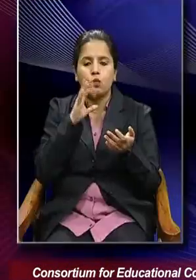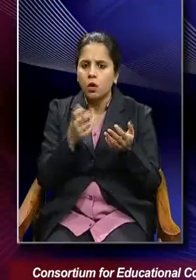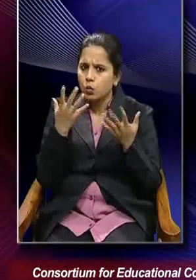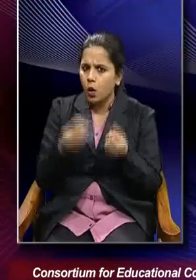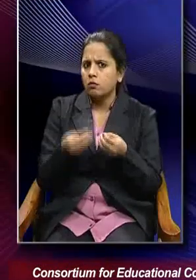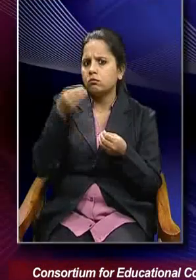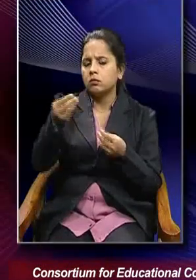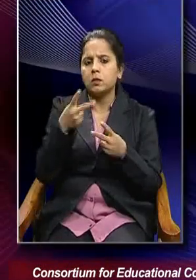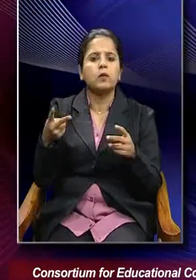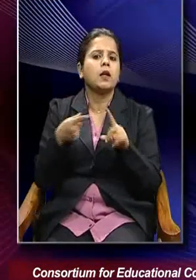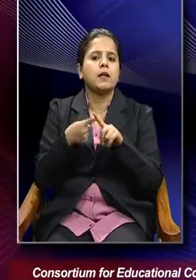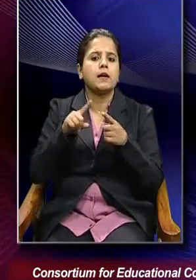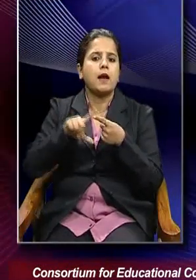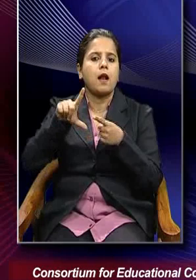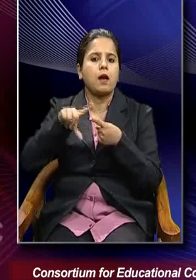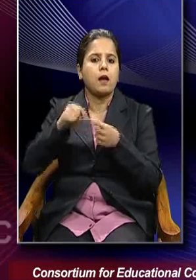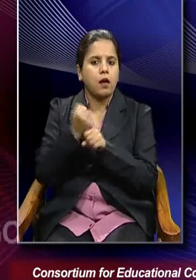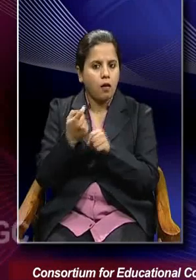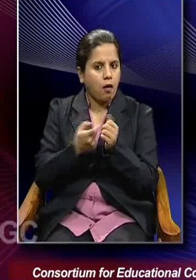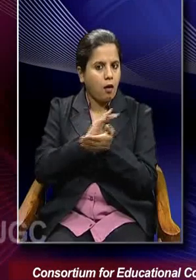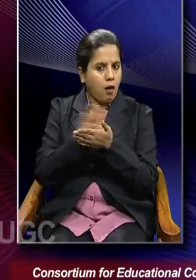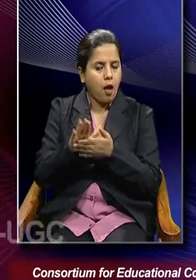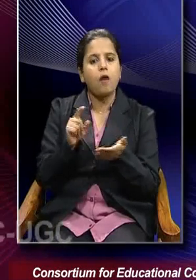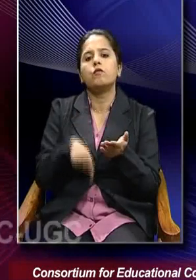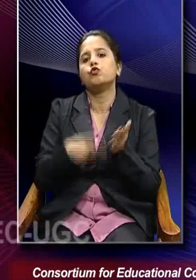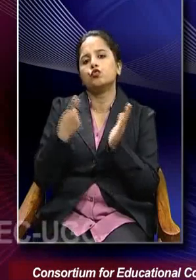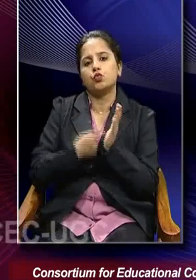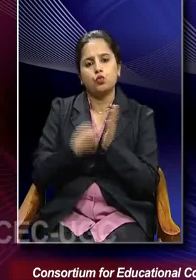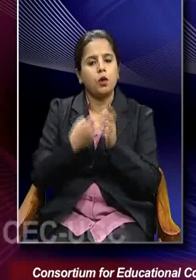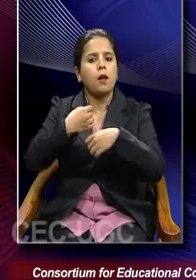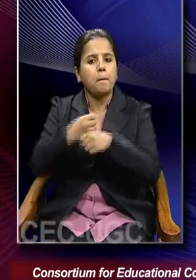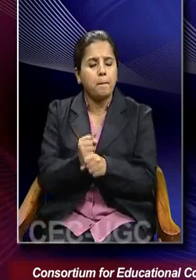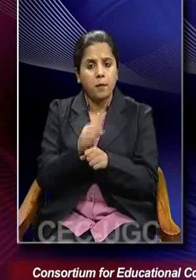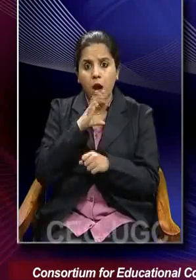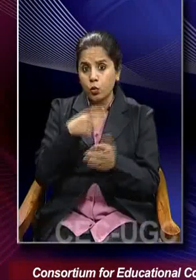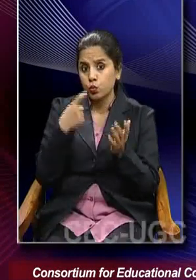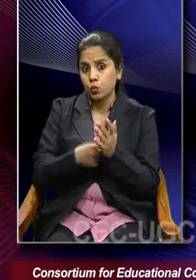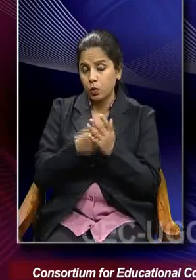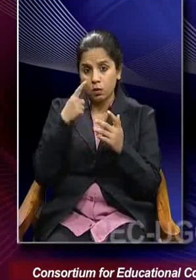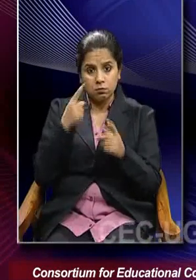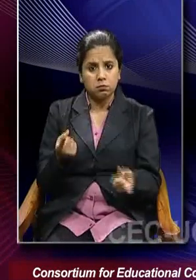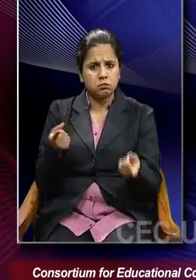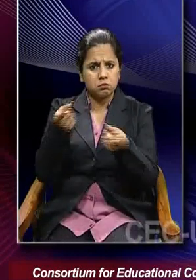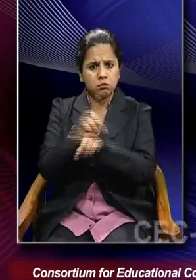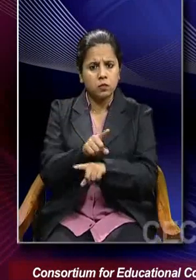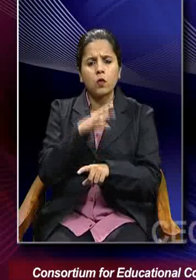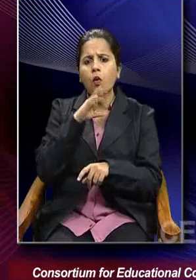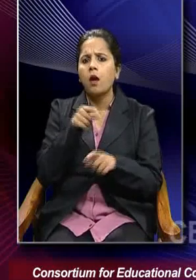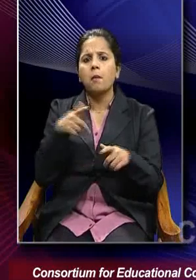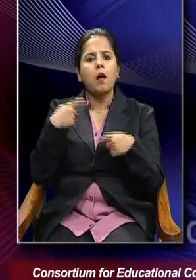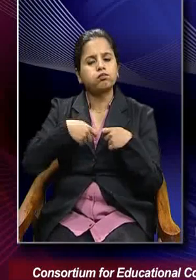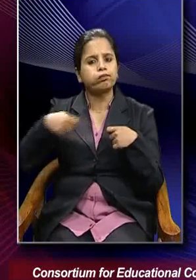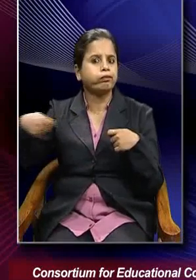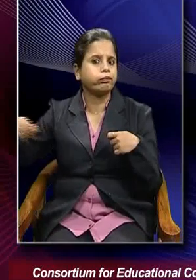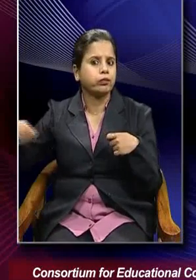telegraph regulations. These regulations were subsequently expanded